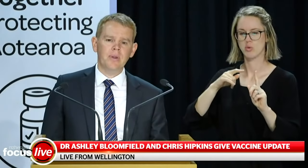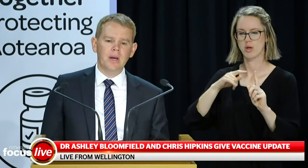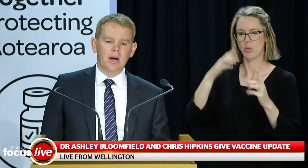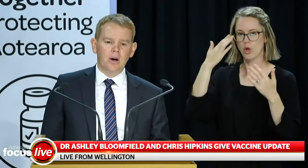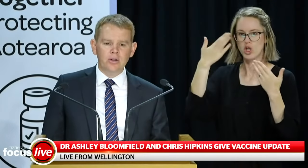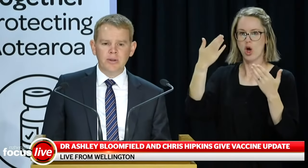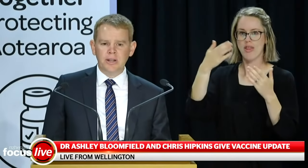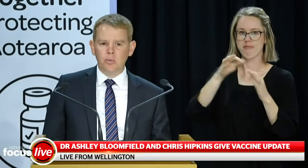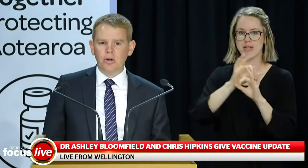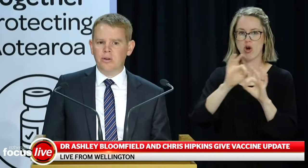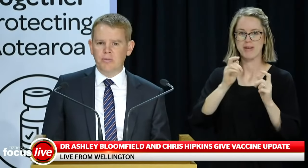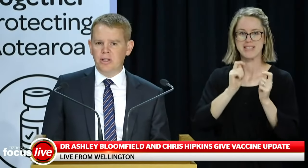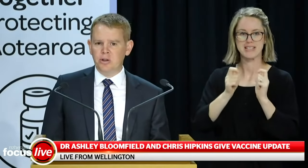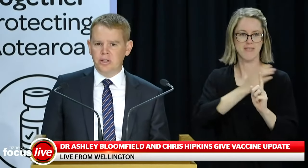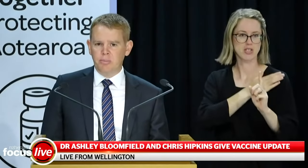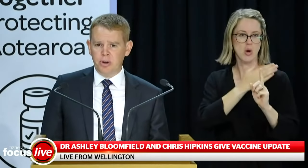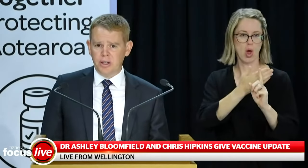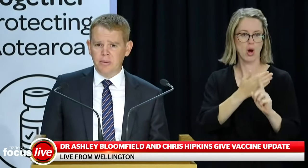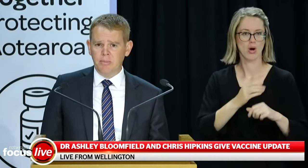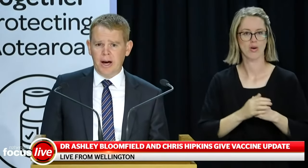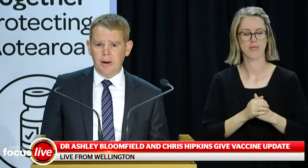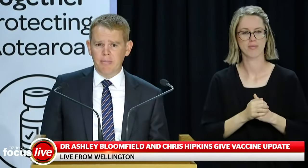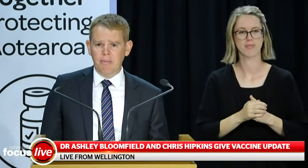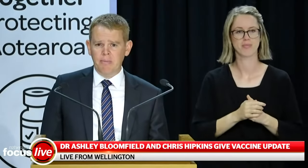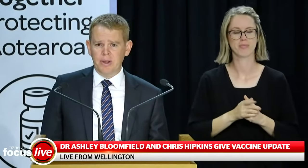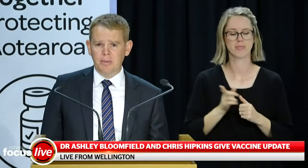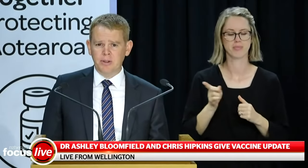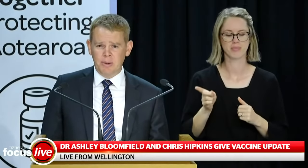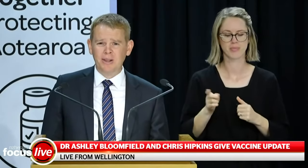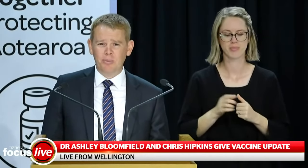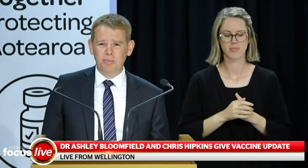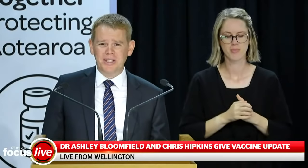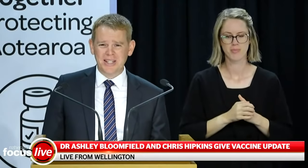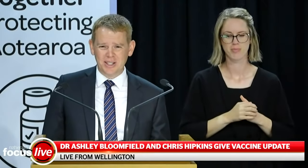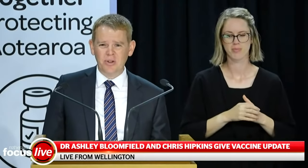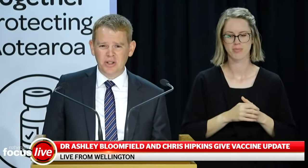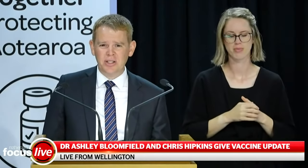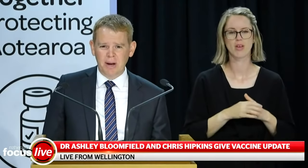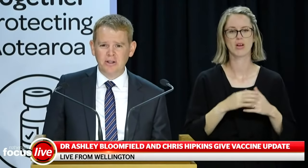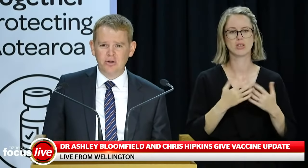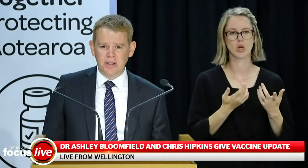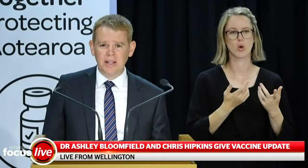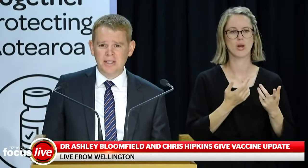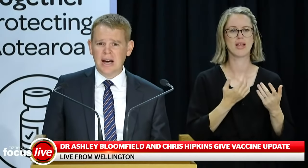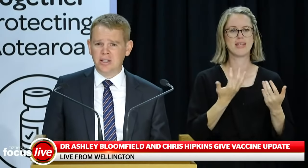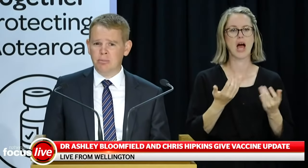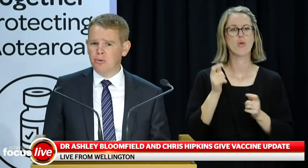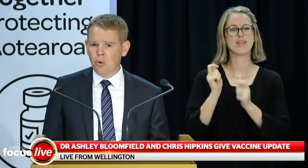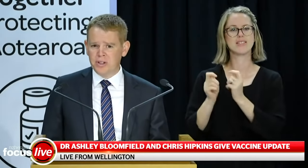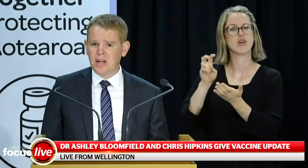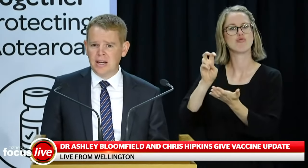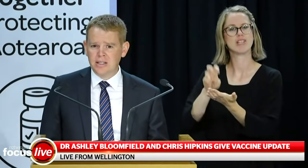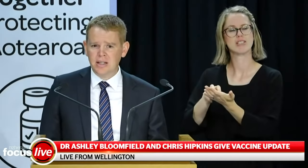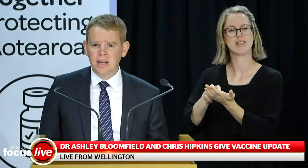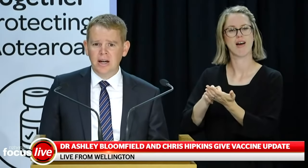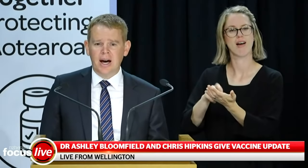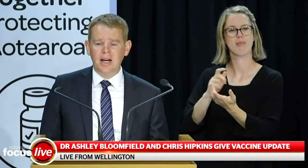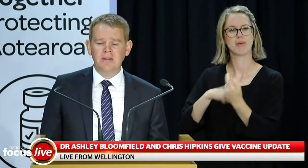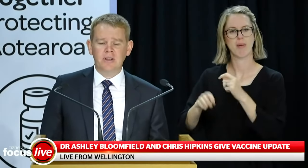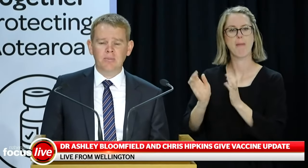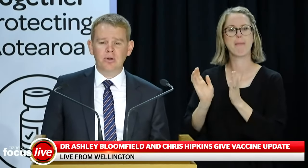tested? Ultimately, the work that we've been doing to bring to make the testing register mandatory, that had started before this